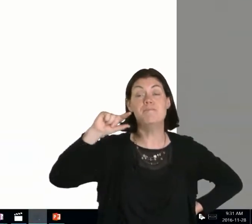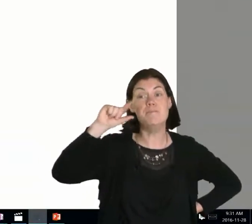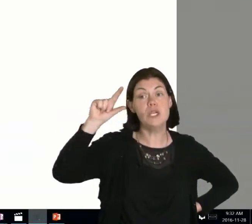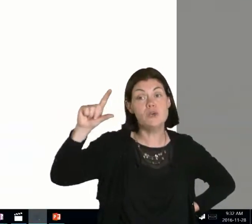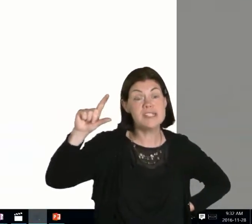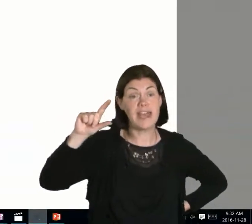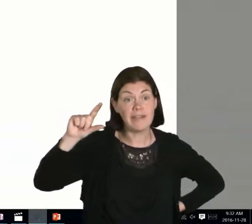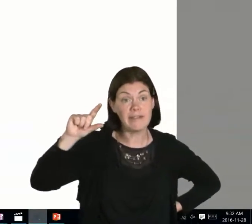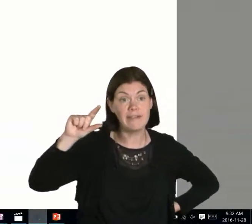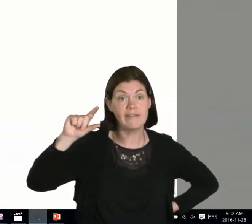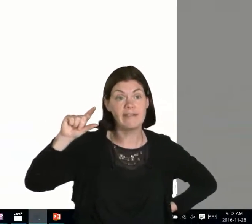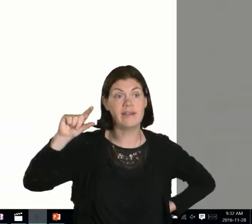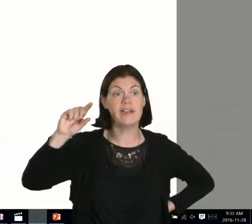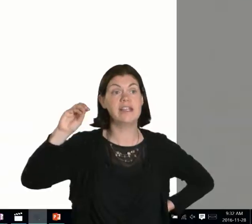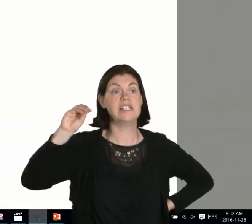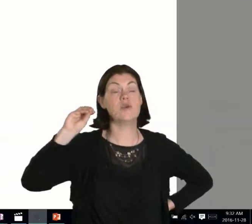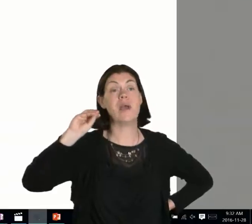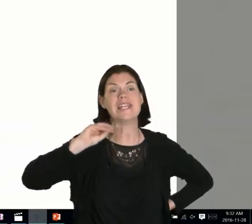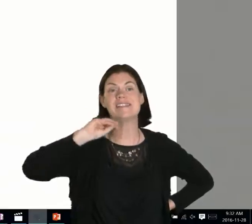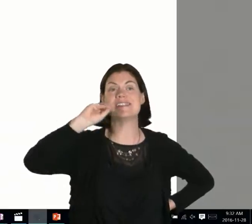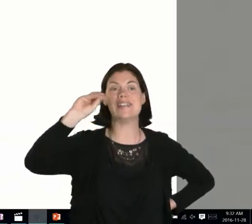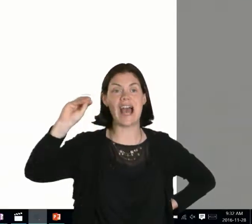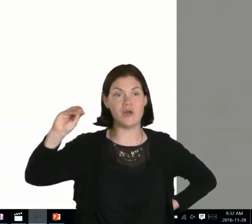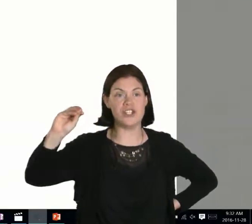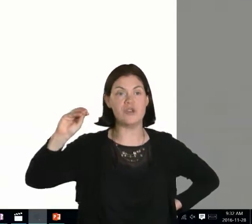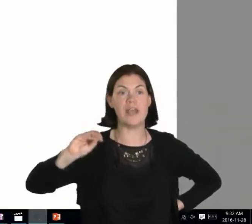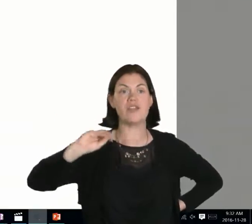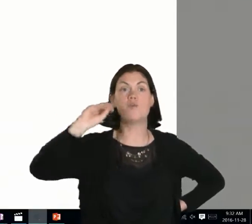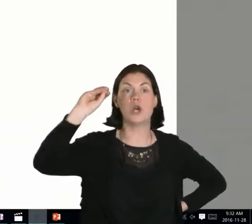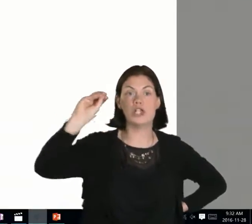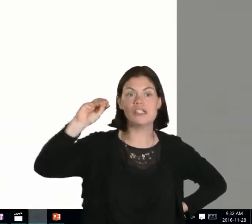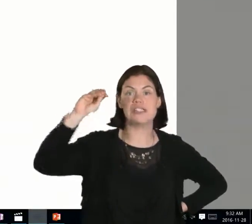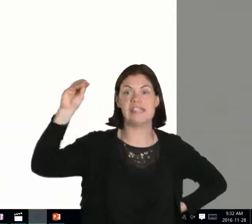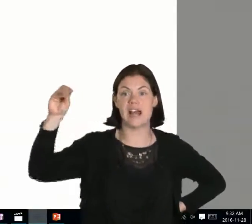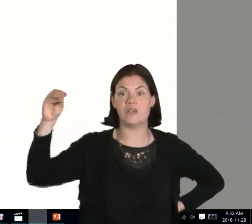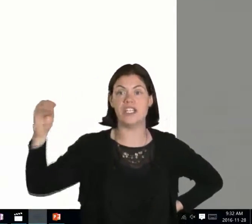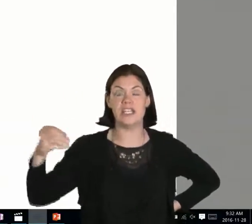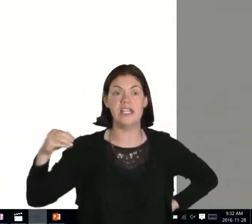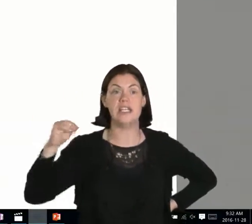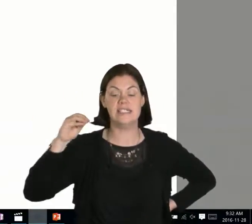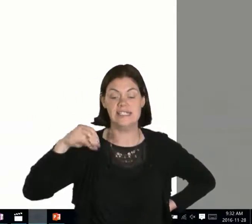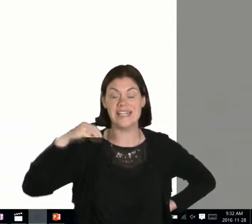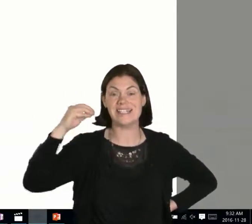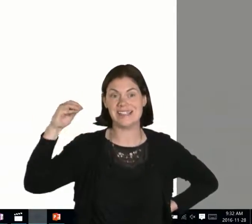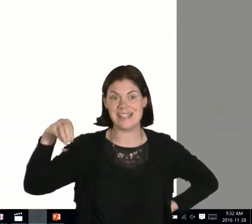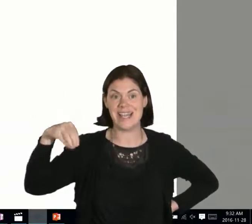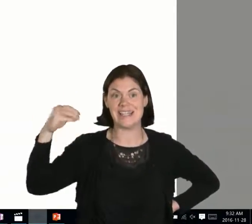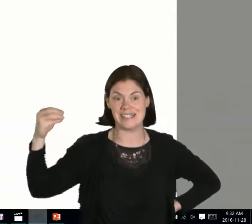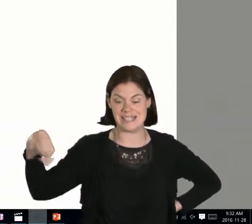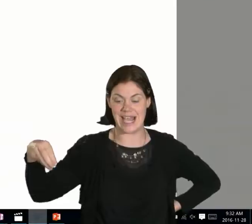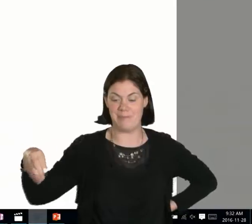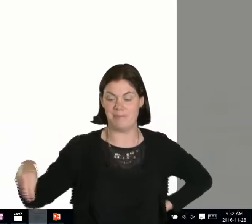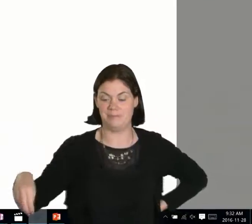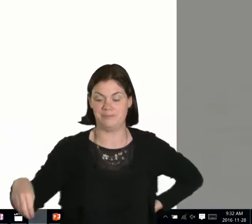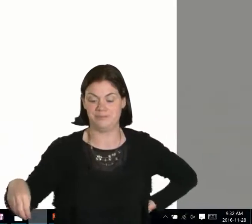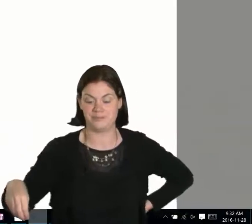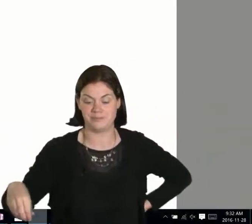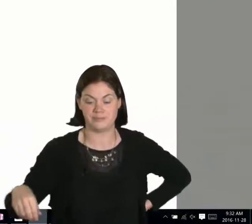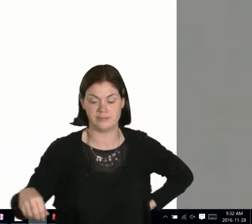did the music, did the way it sound, did the way the words sounded, did it stay the